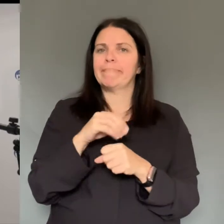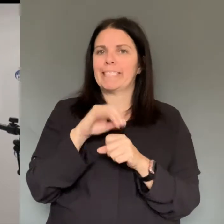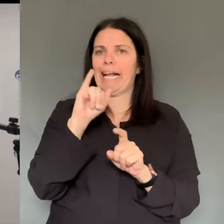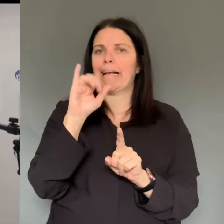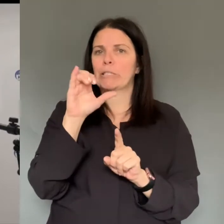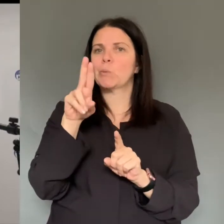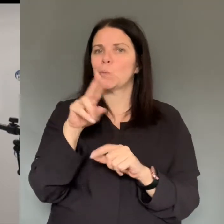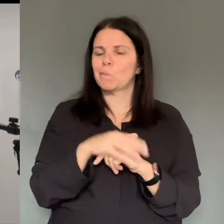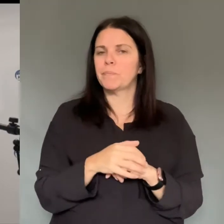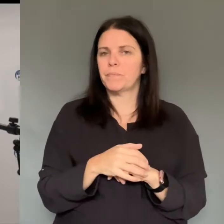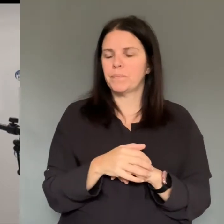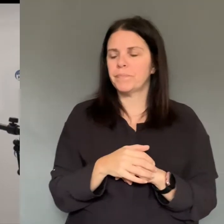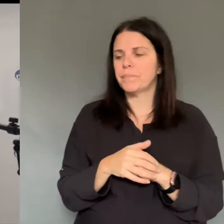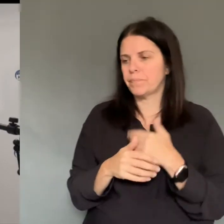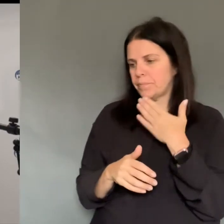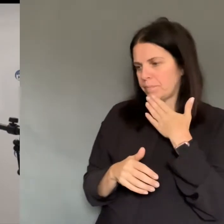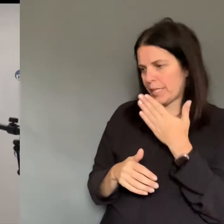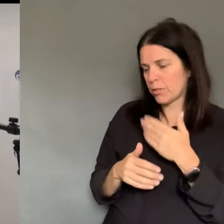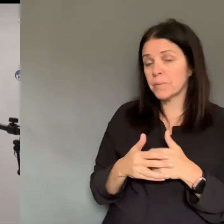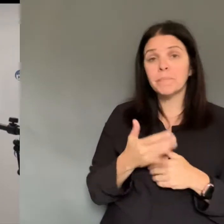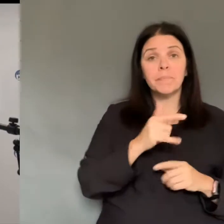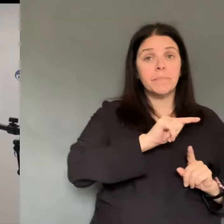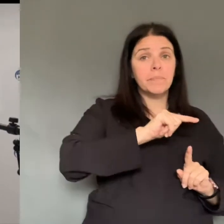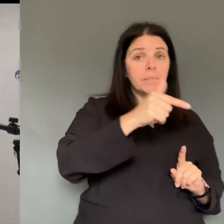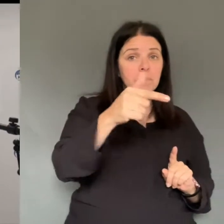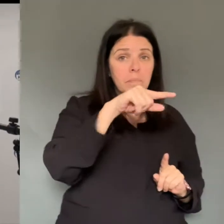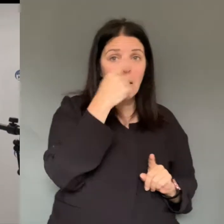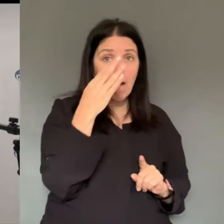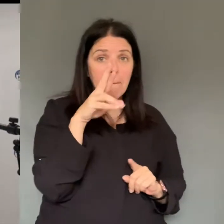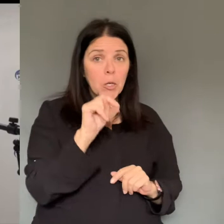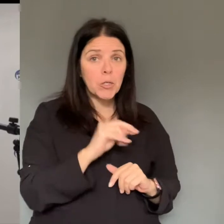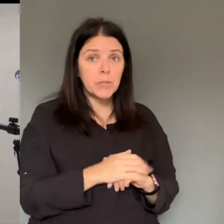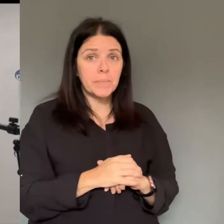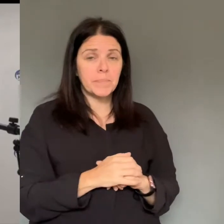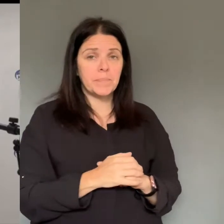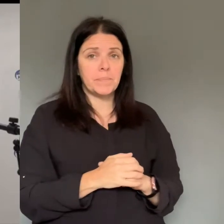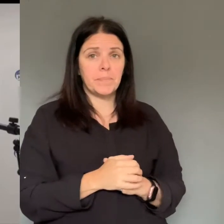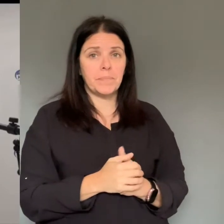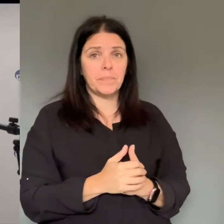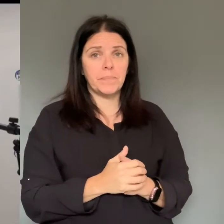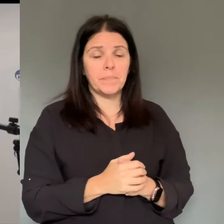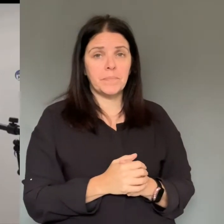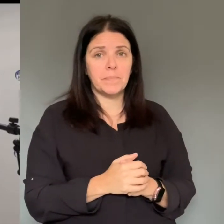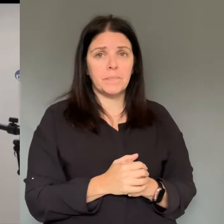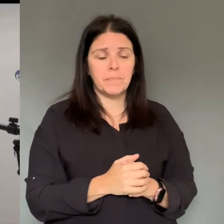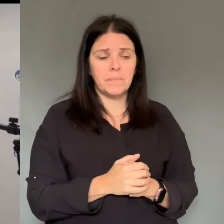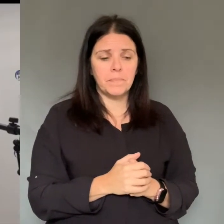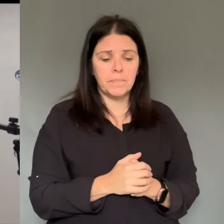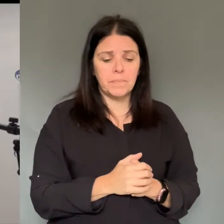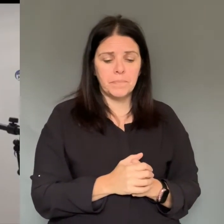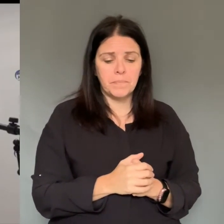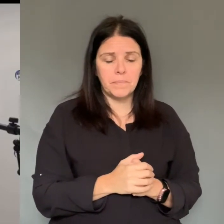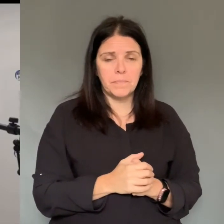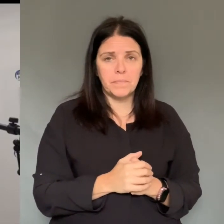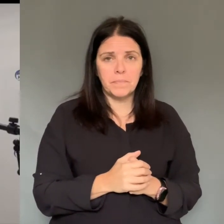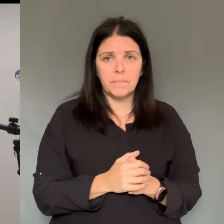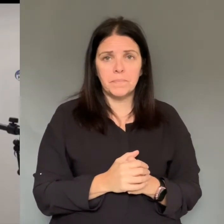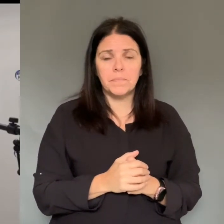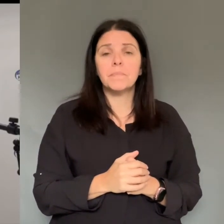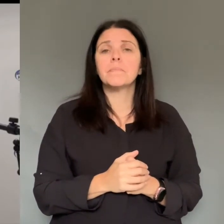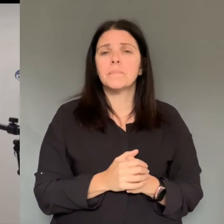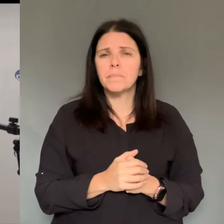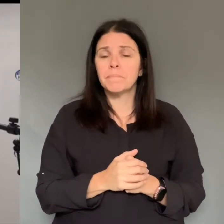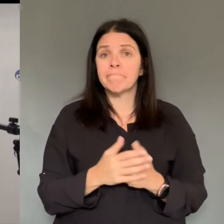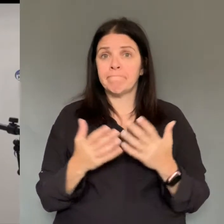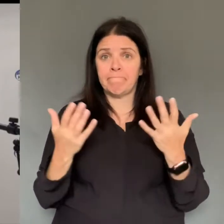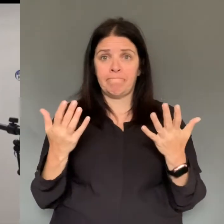people should follow those recommendations of physical distancing. I think it is very critical now when we are talking about community transmission. So